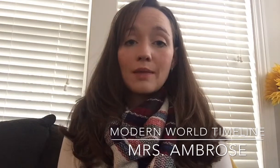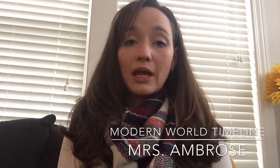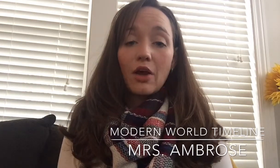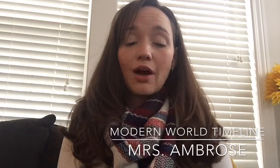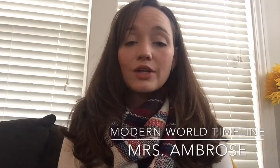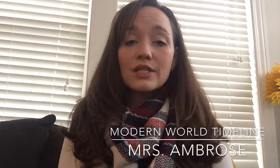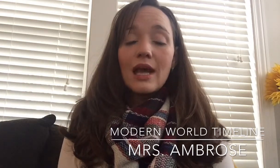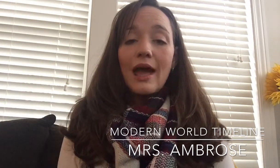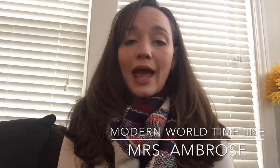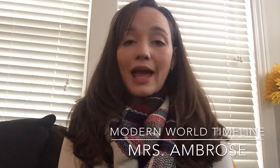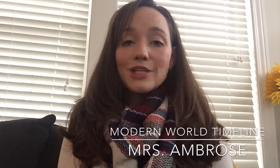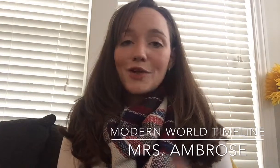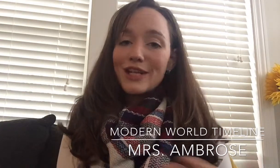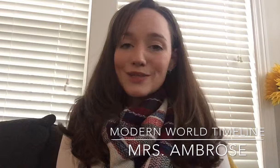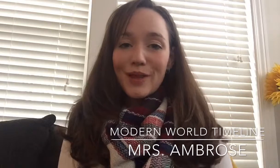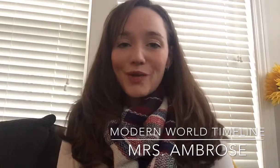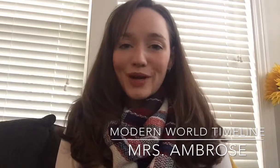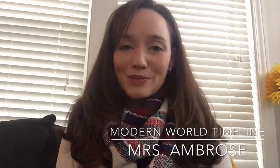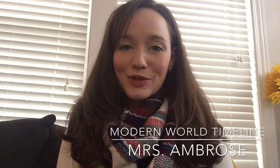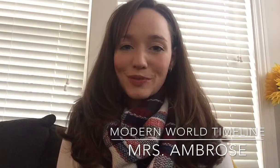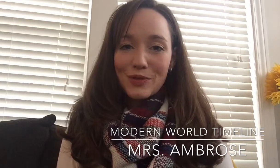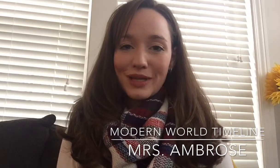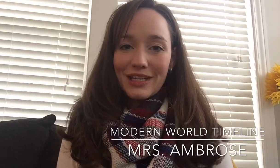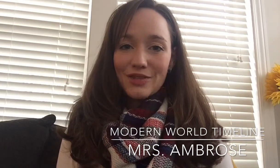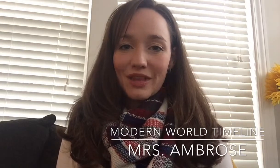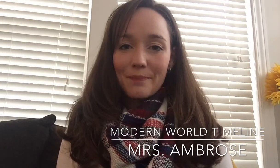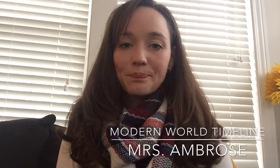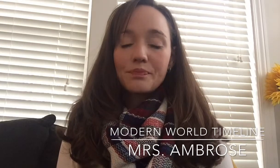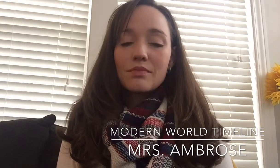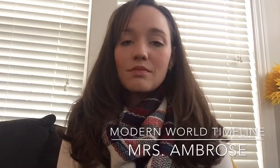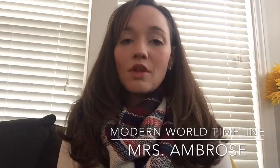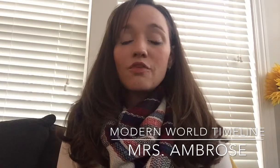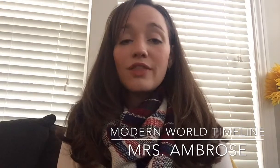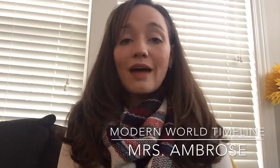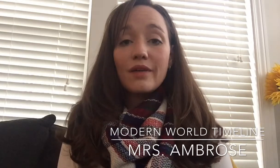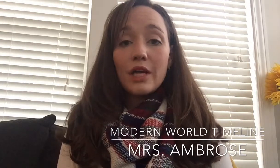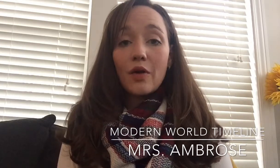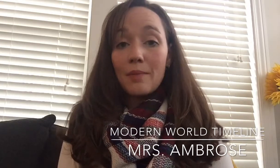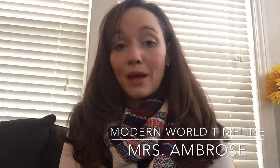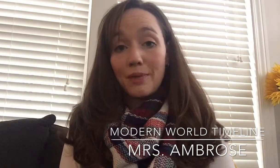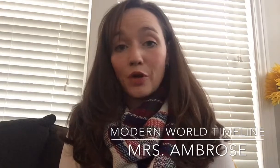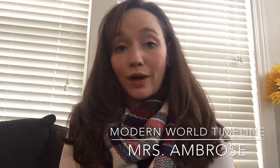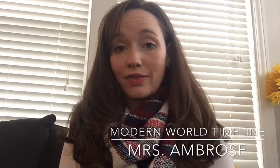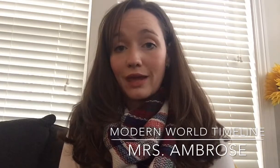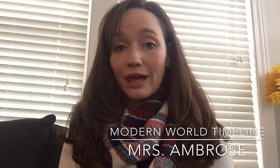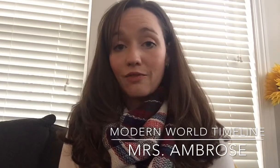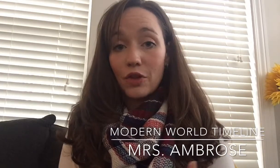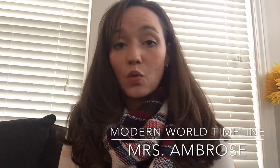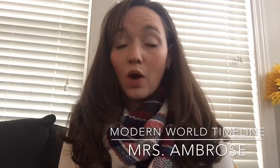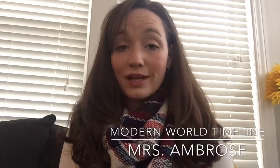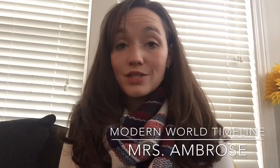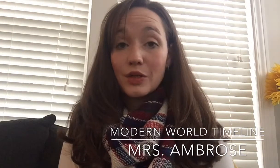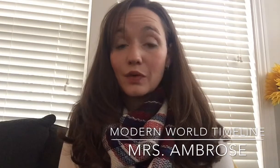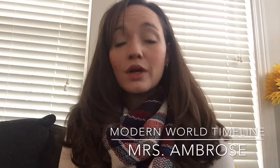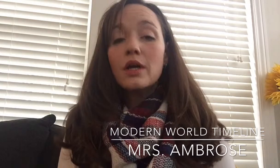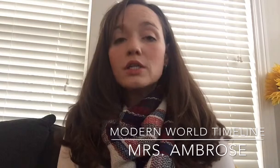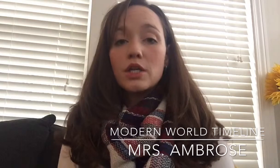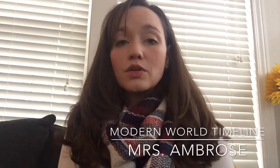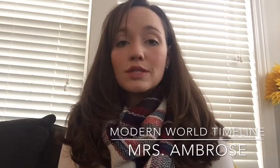timeline cards and don't explain what I'm doing between each of them. For that video, it might be a great thing if you wanted to use it